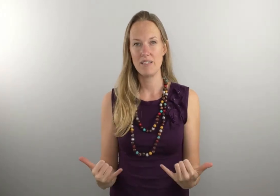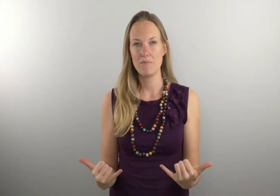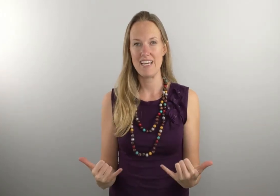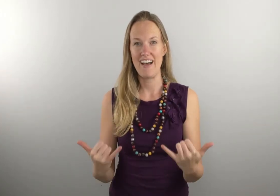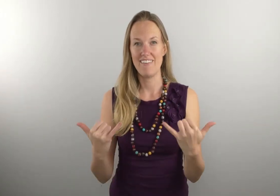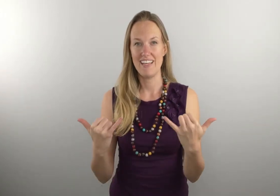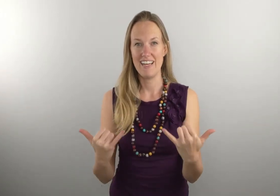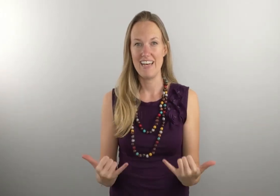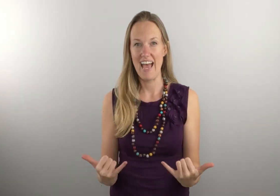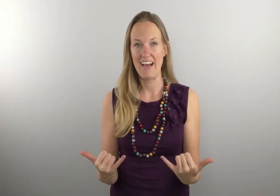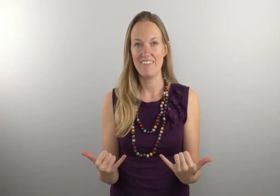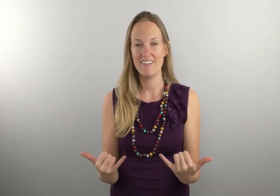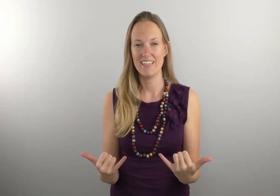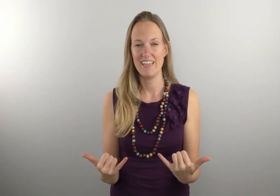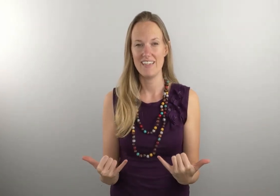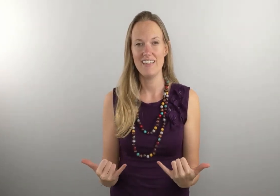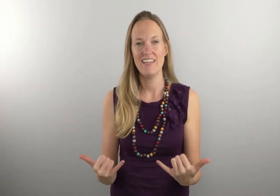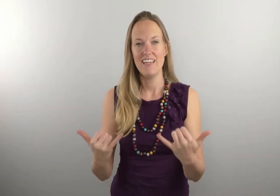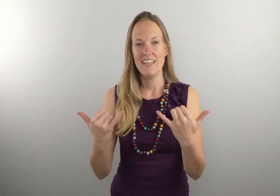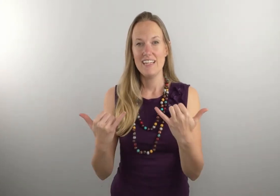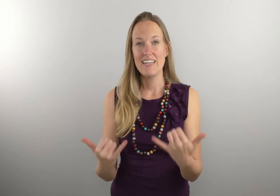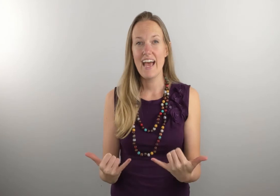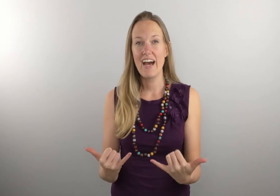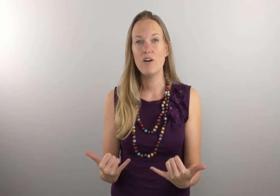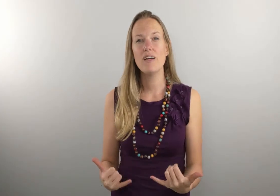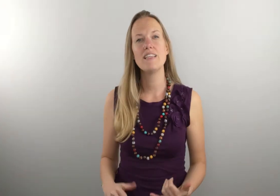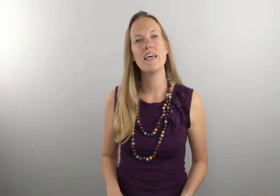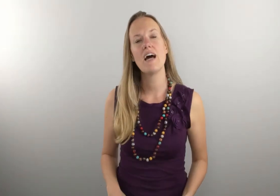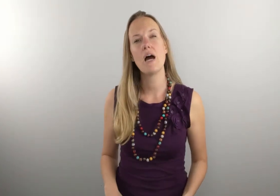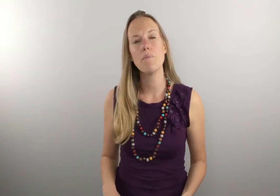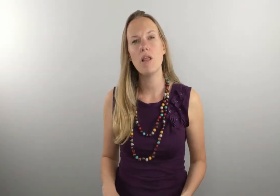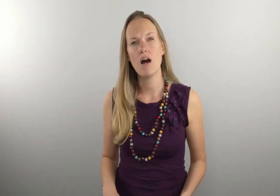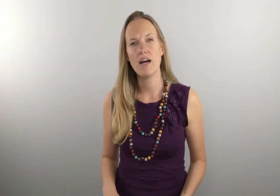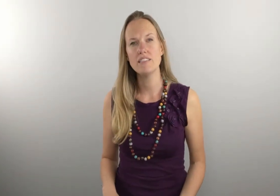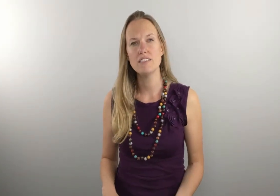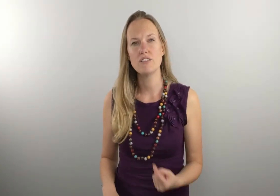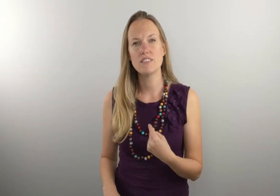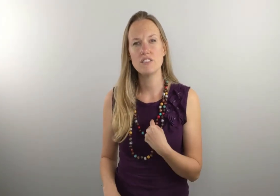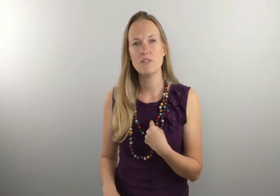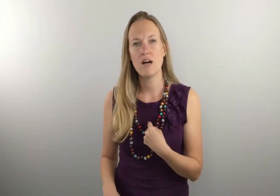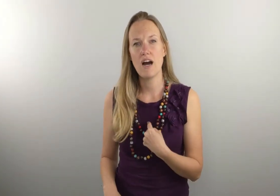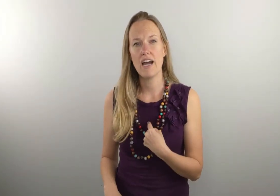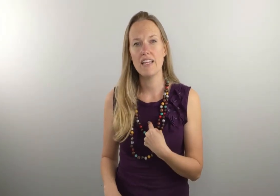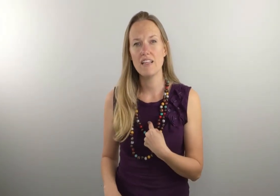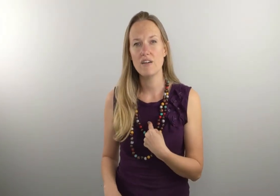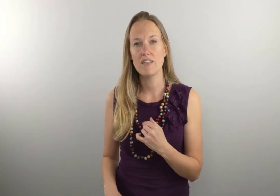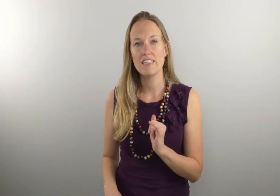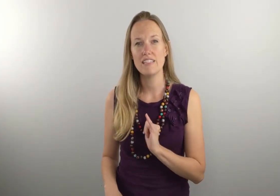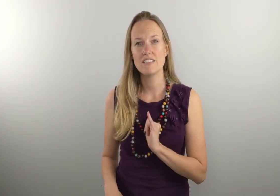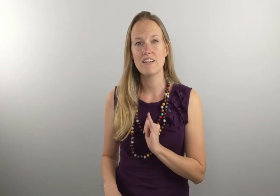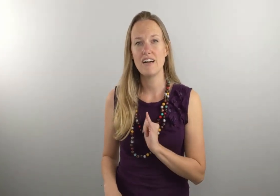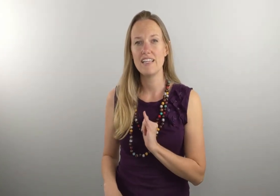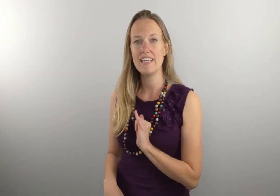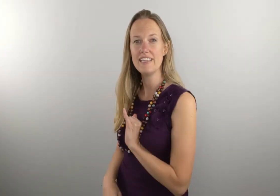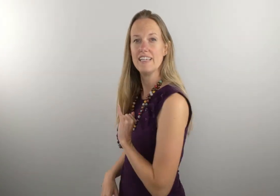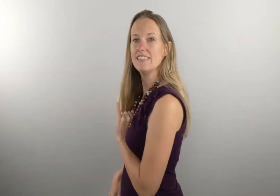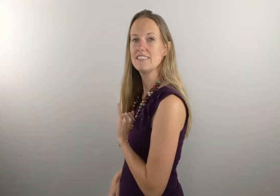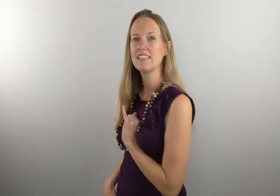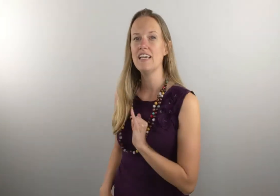them down. Now, okay? Now, and then I'm lost. You can do I like this or I like this.